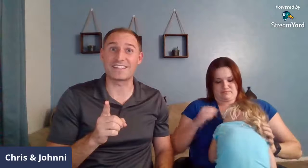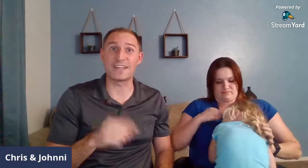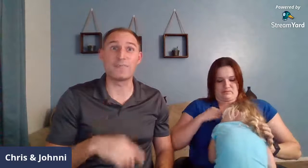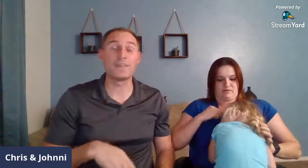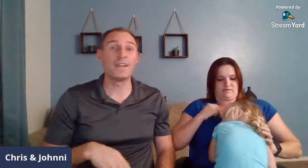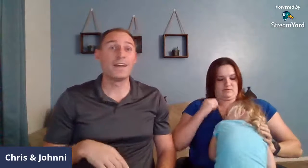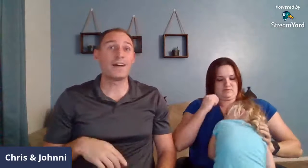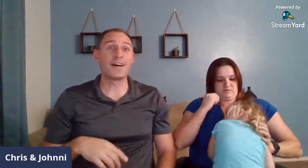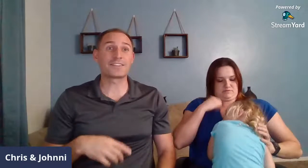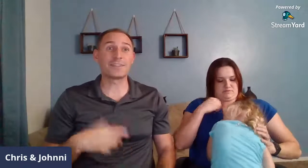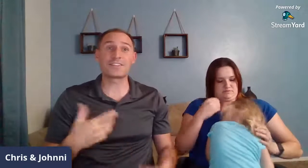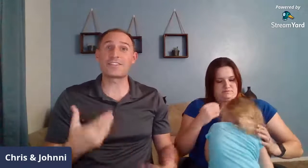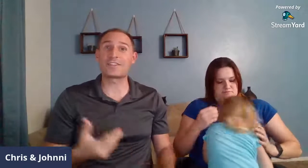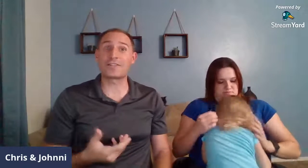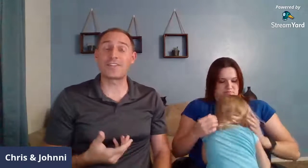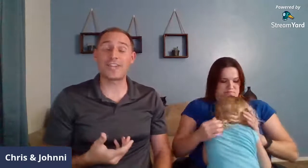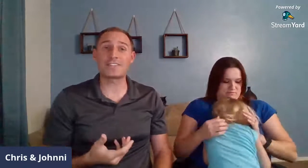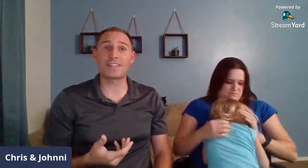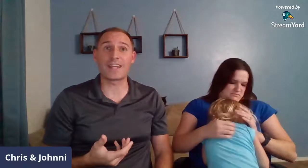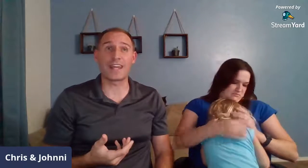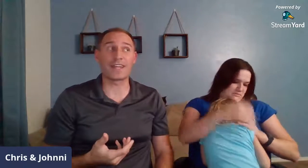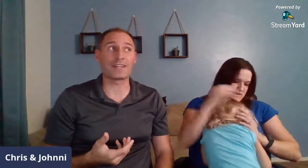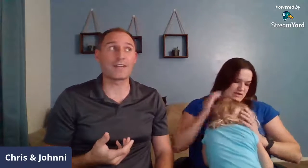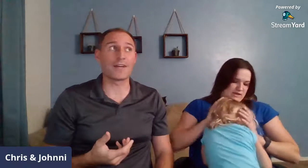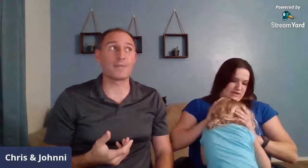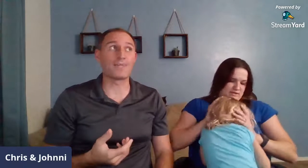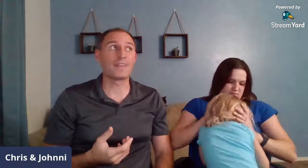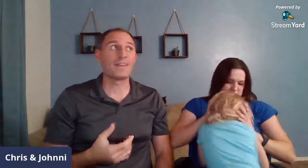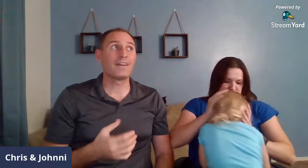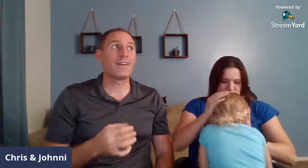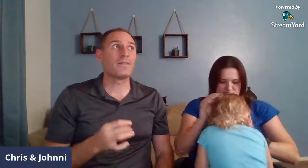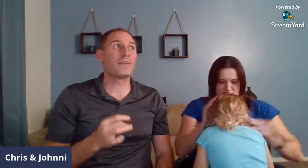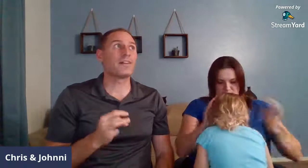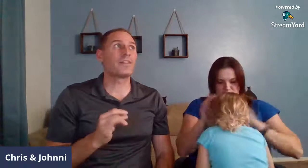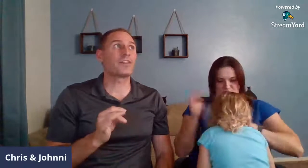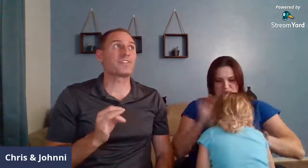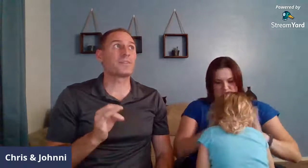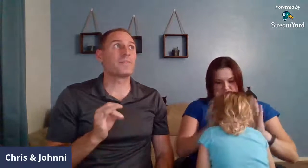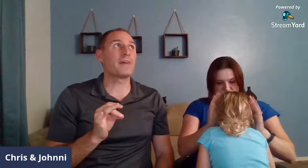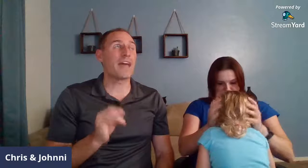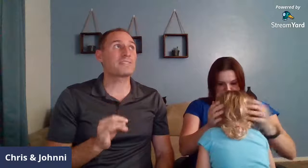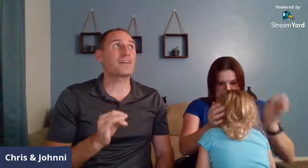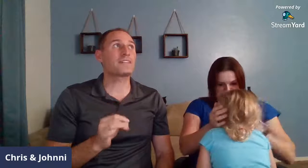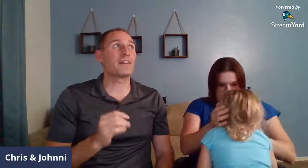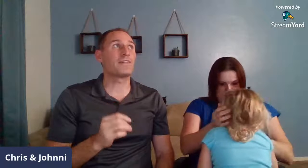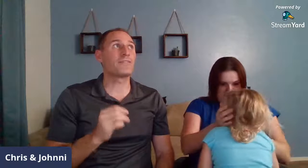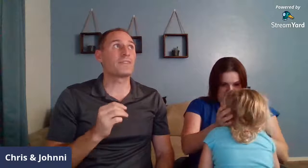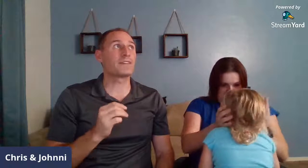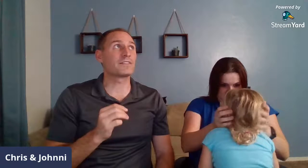ASL. So we took the certification, and there's a aspect of the